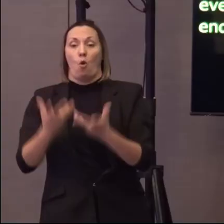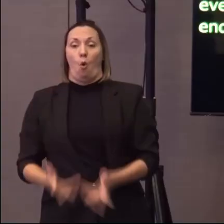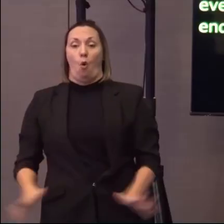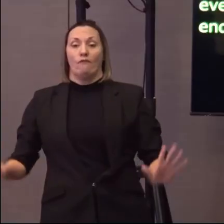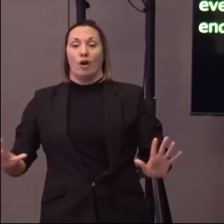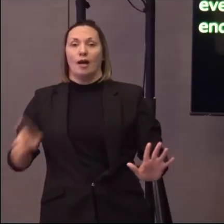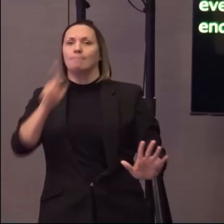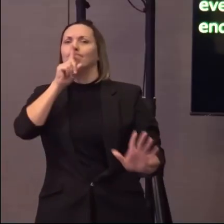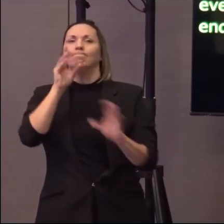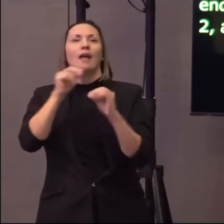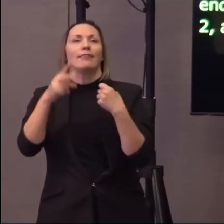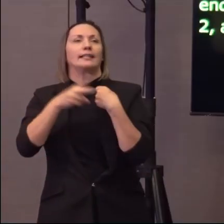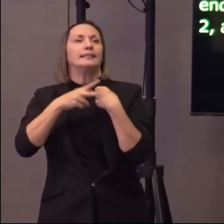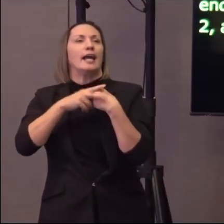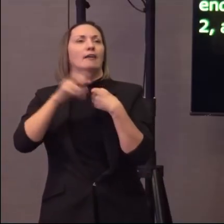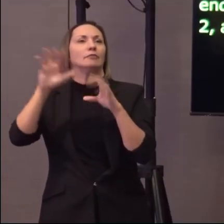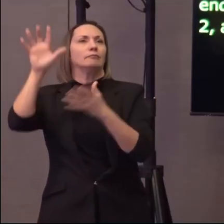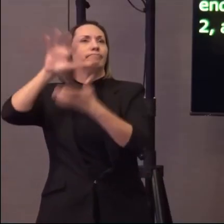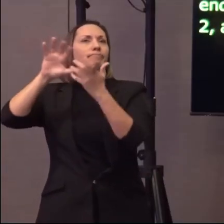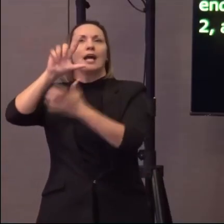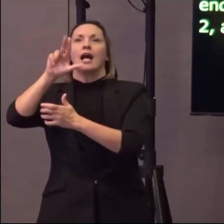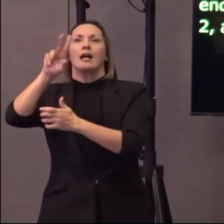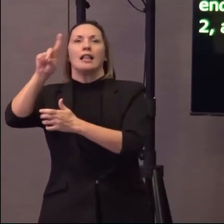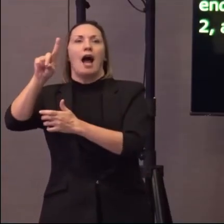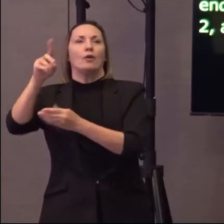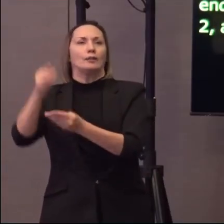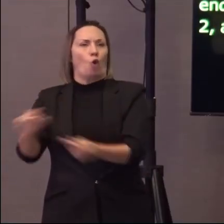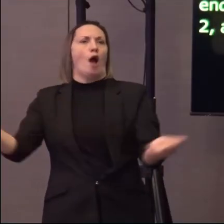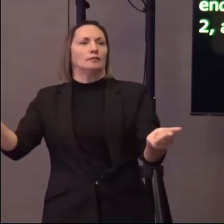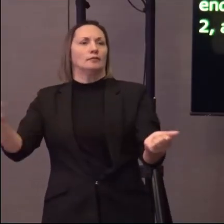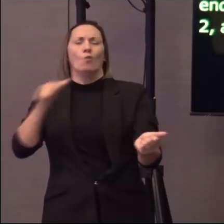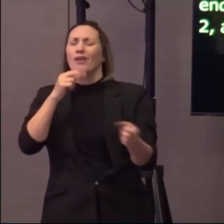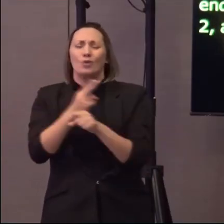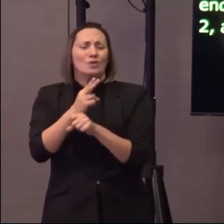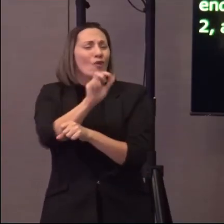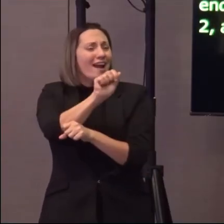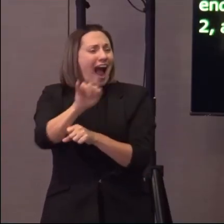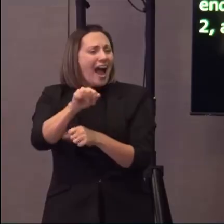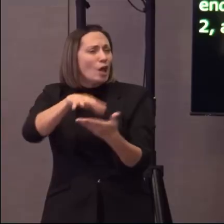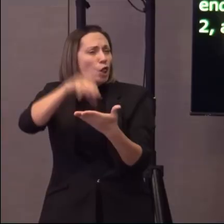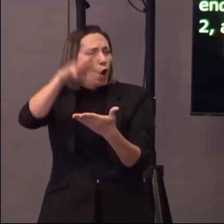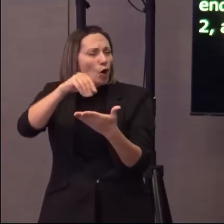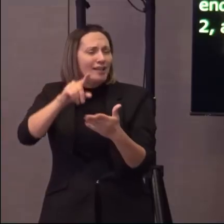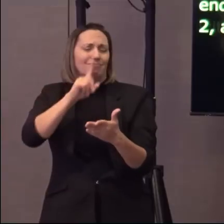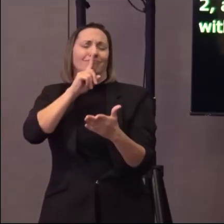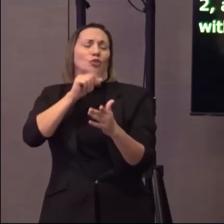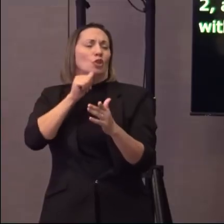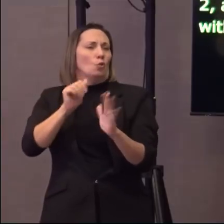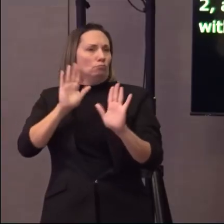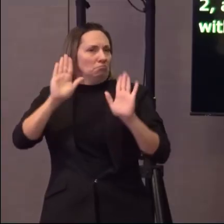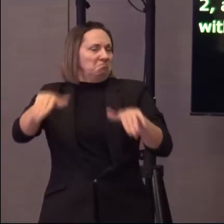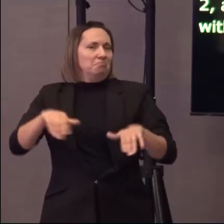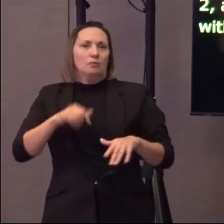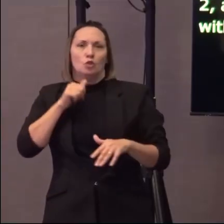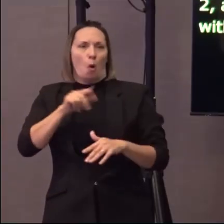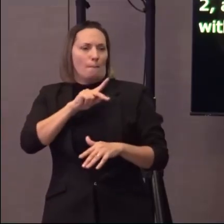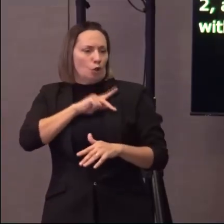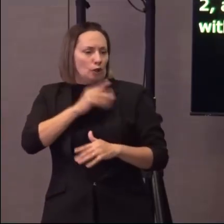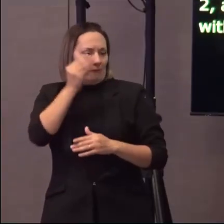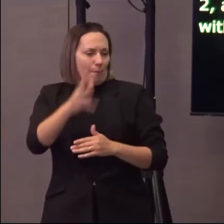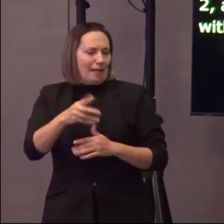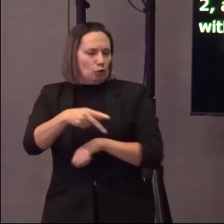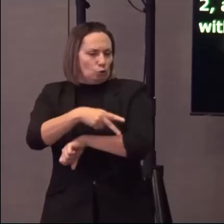nothing is saved in the cloud. Everything is gone. We don't use it for AI learning, so you don't have to worry about any personal information getting stolen or